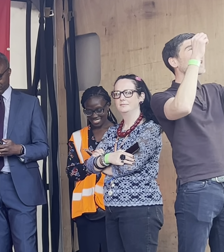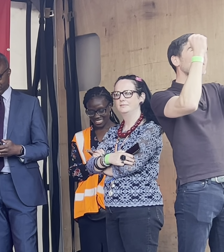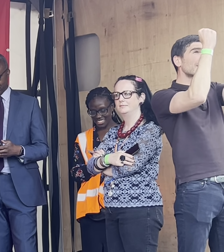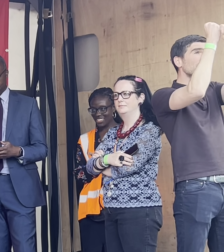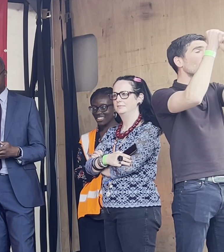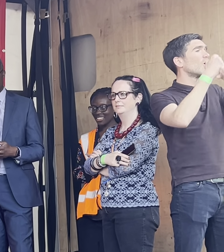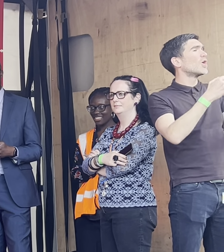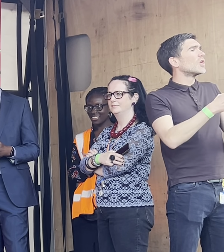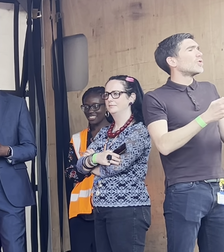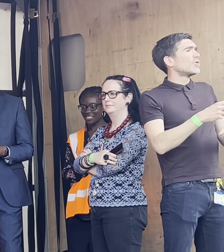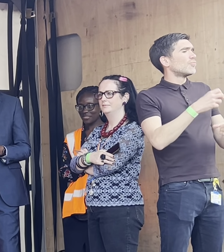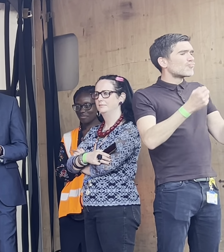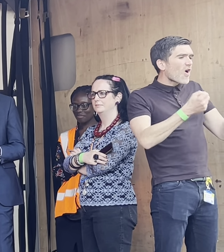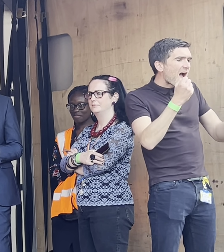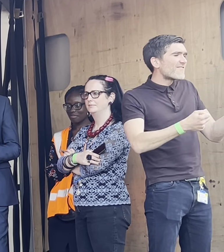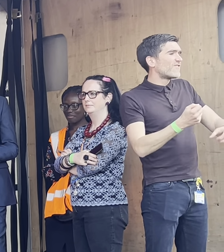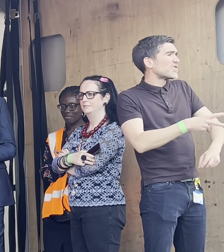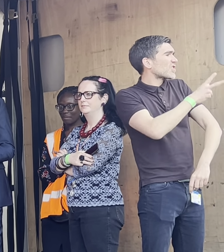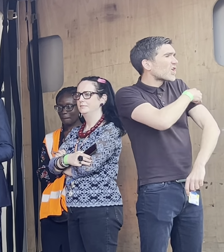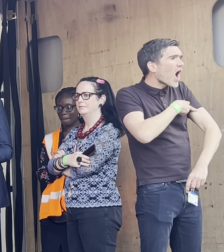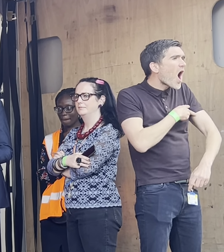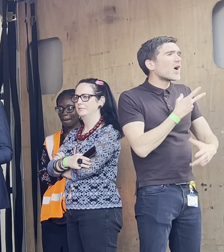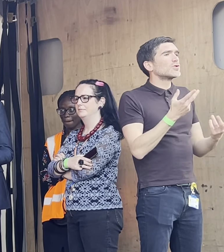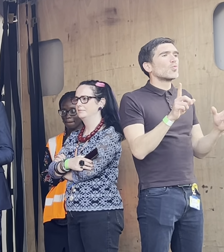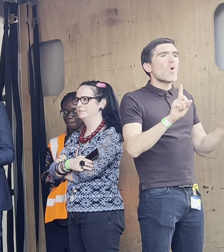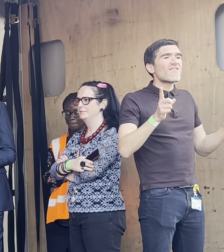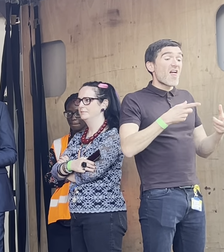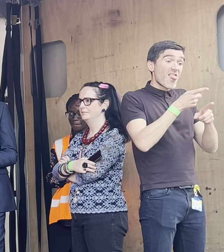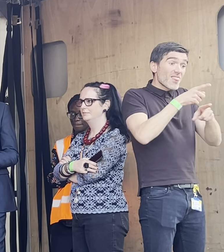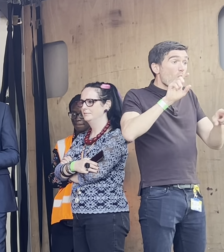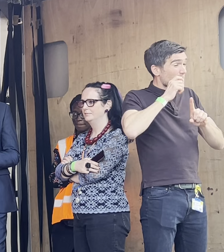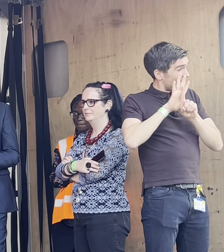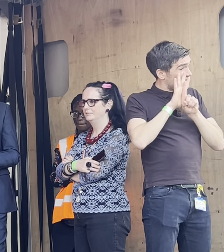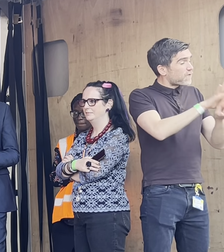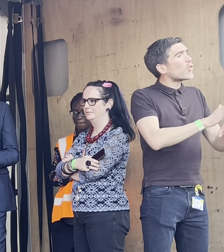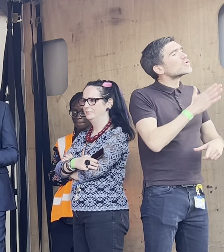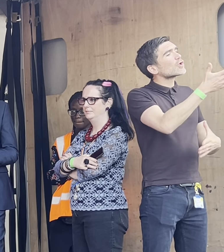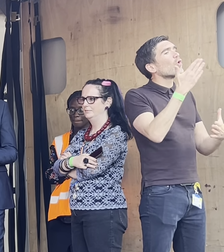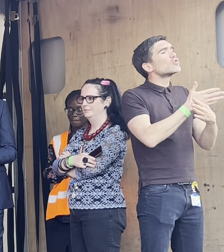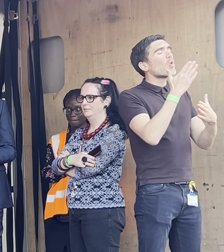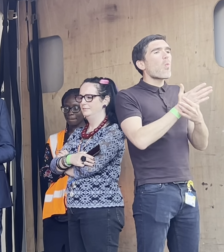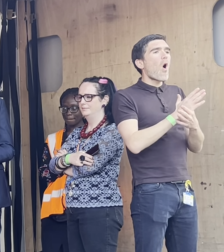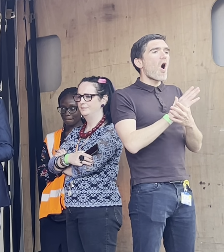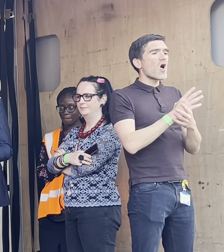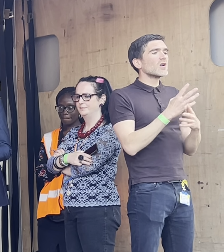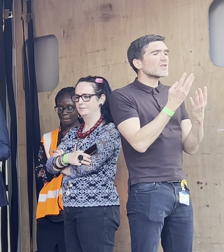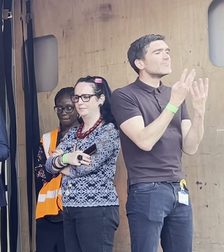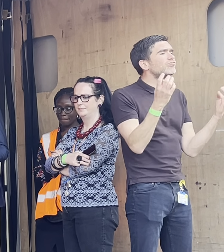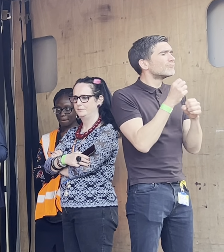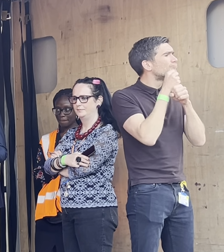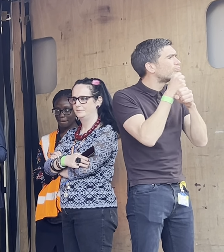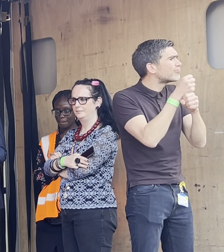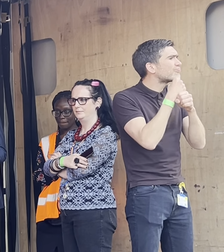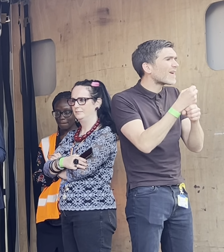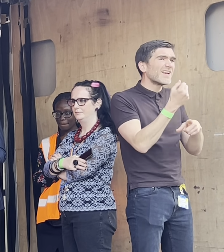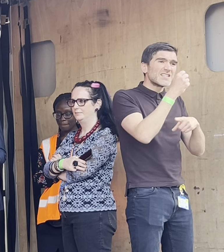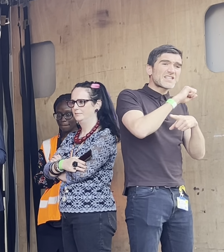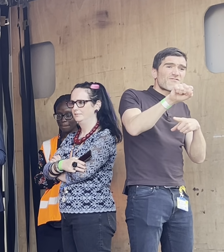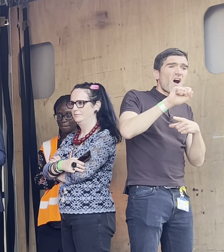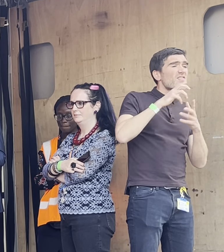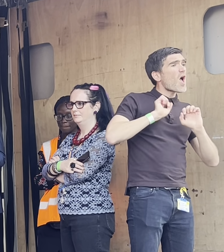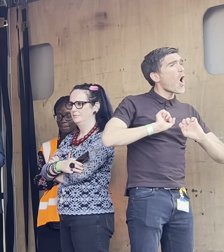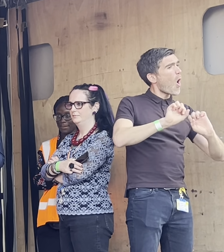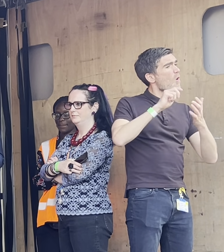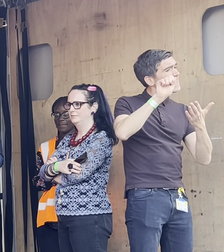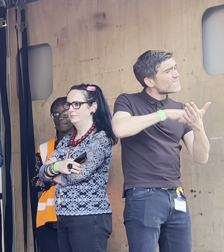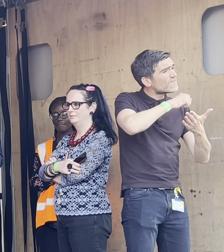and everybody else will be forced to go to work across their own picket line, defying their own vote in favour